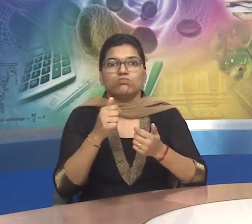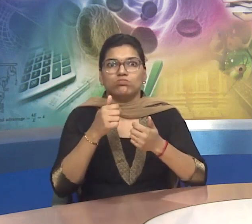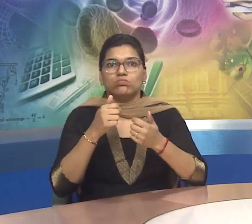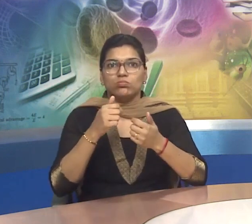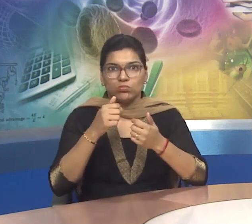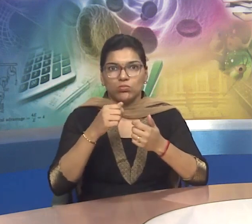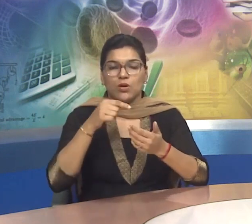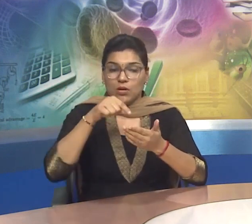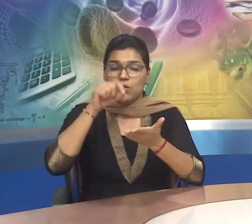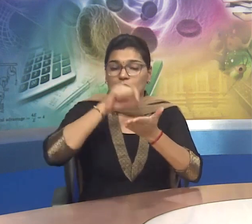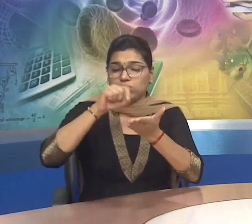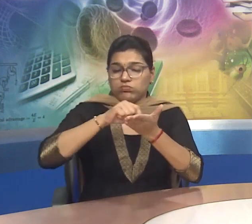means